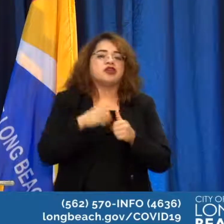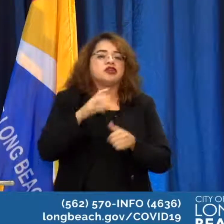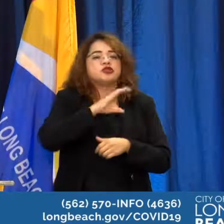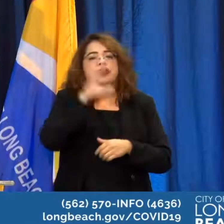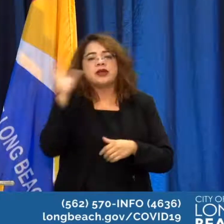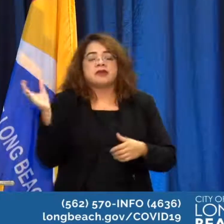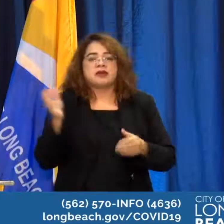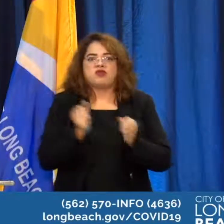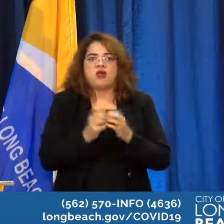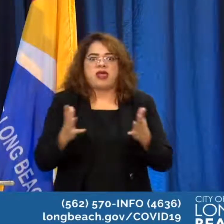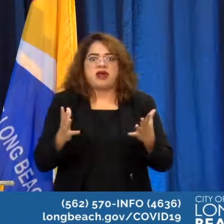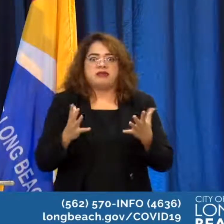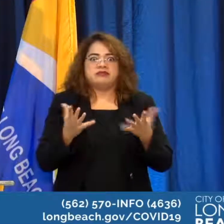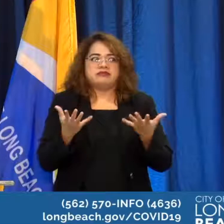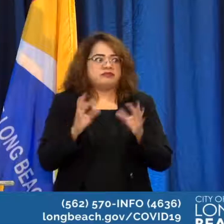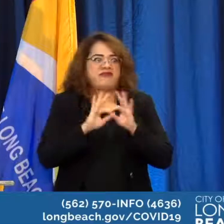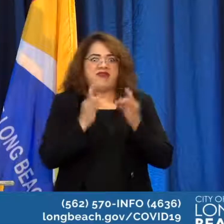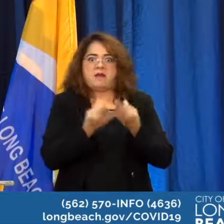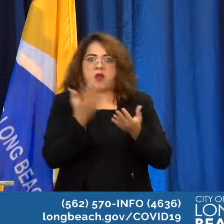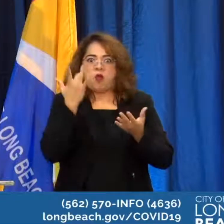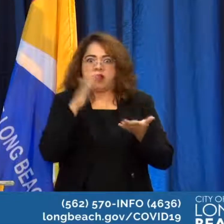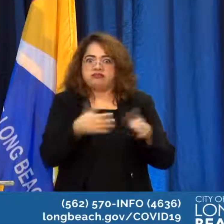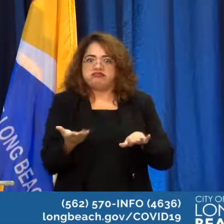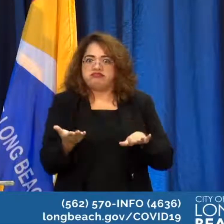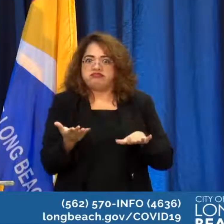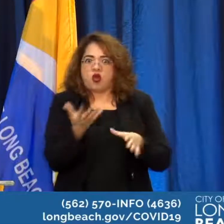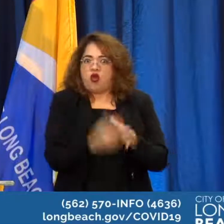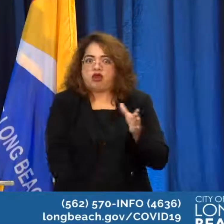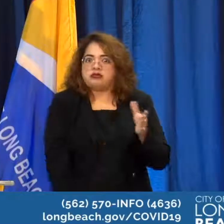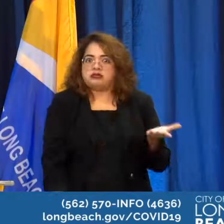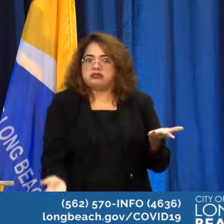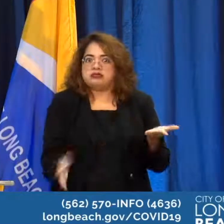members of their family, and for me, for my mom and my stepdad.